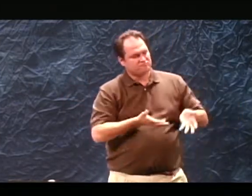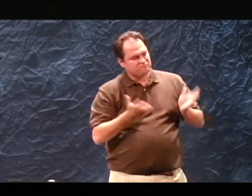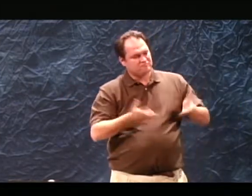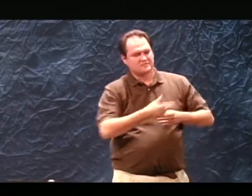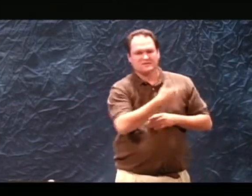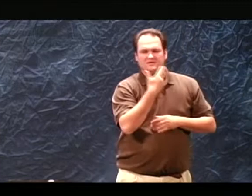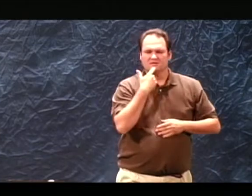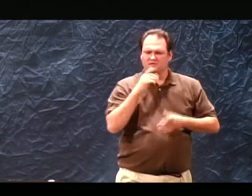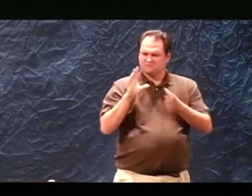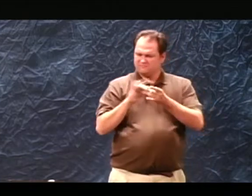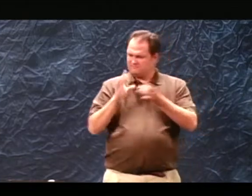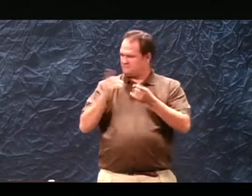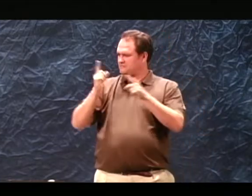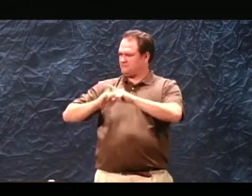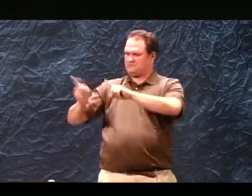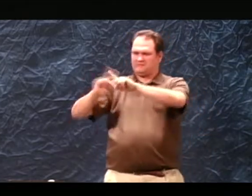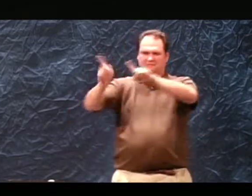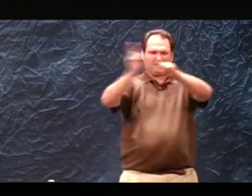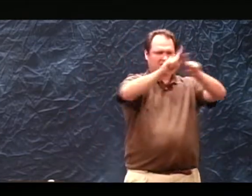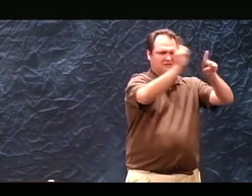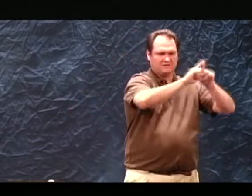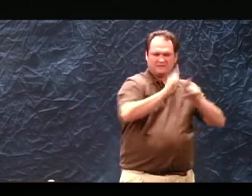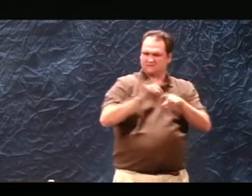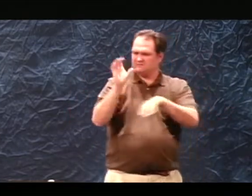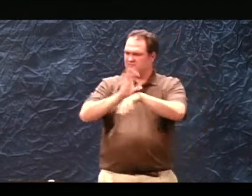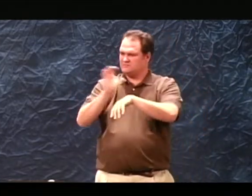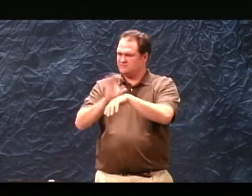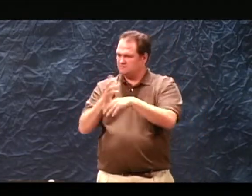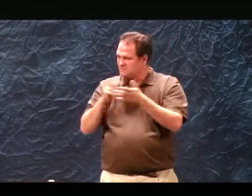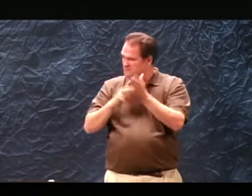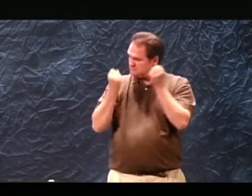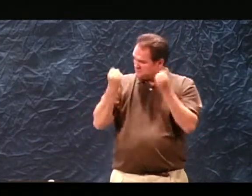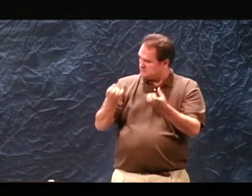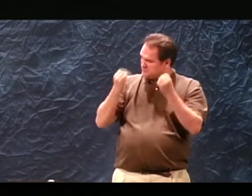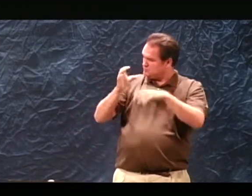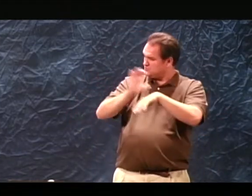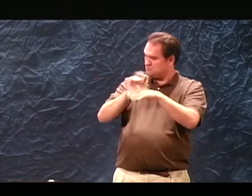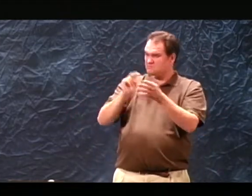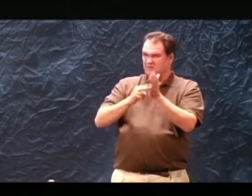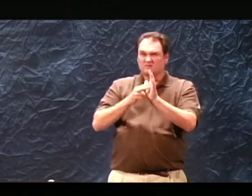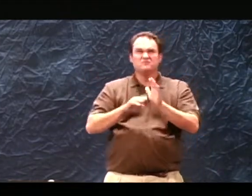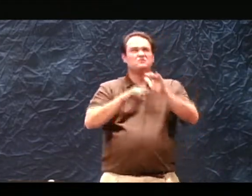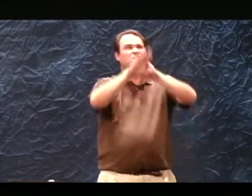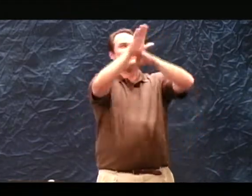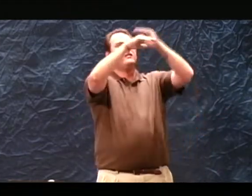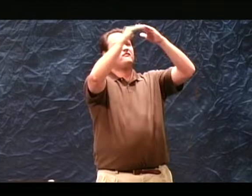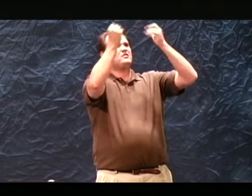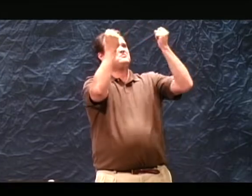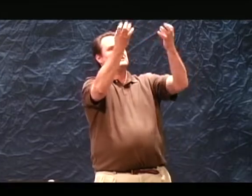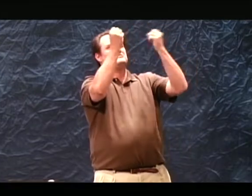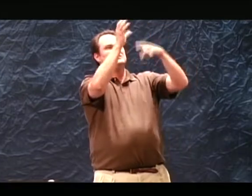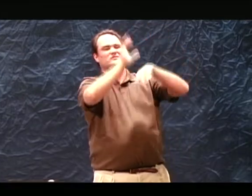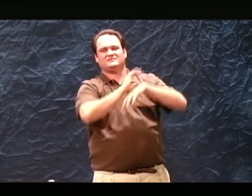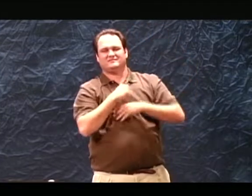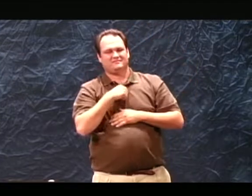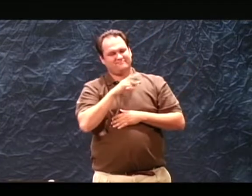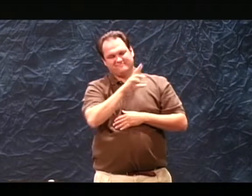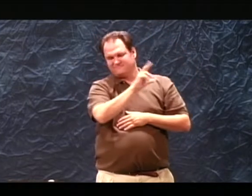i remember talking with a friend who was not a christian he was talking about all the different churches that were out there and